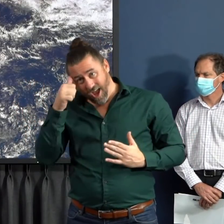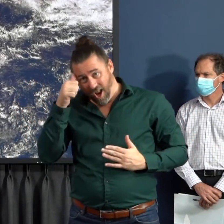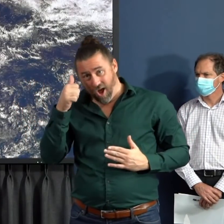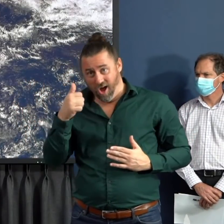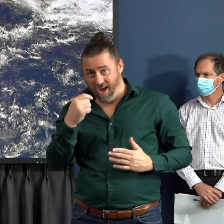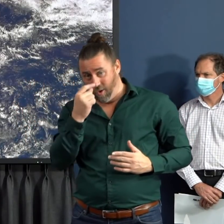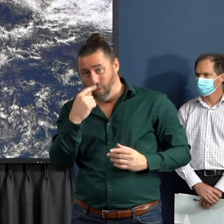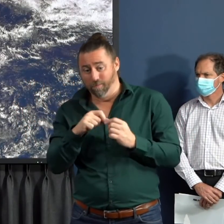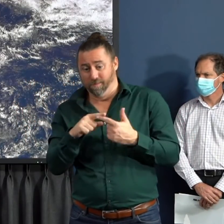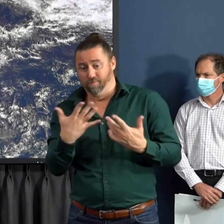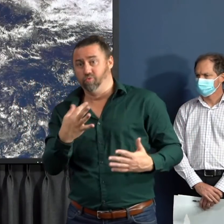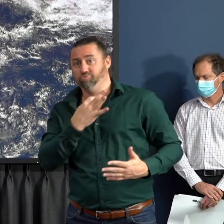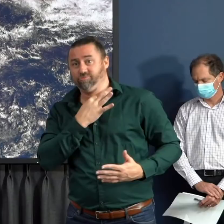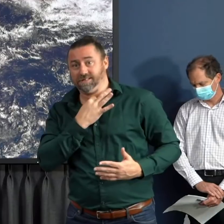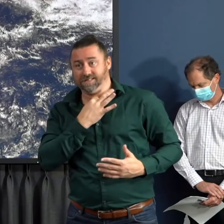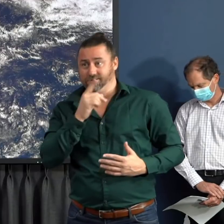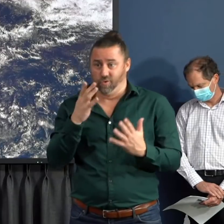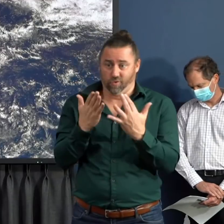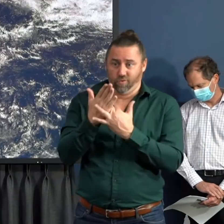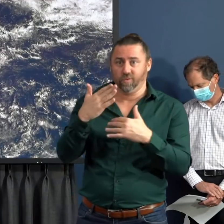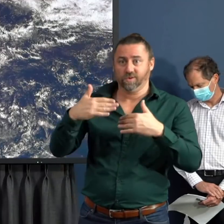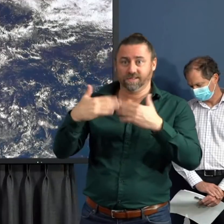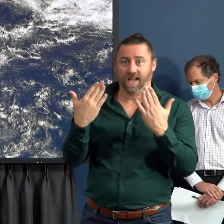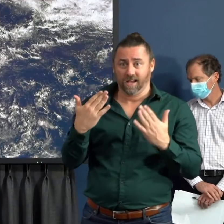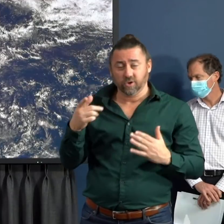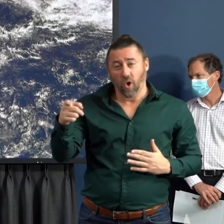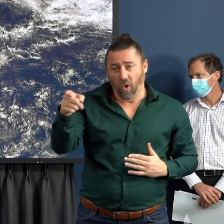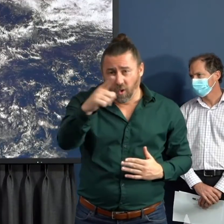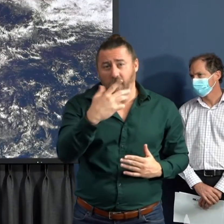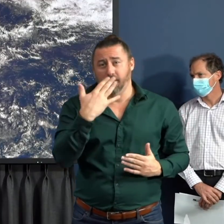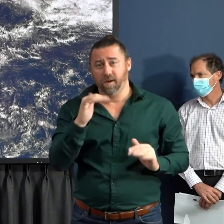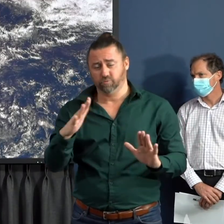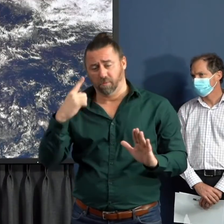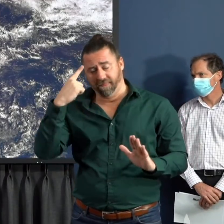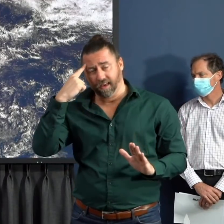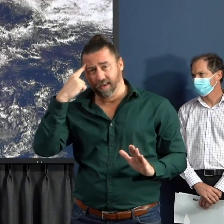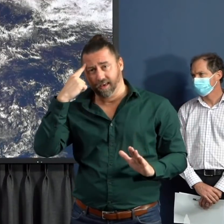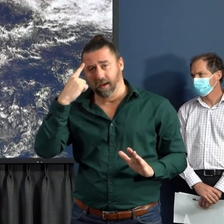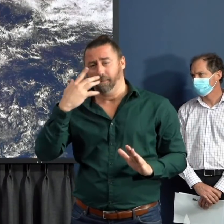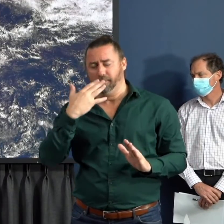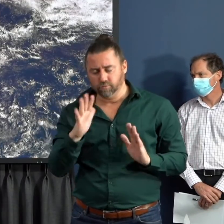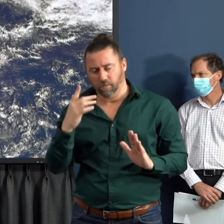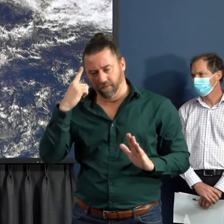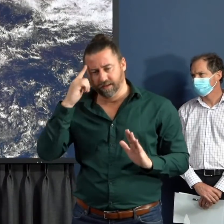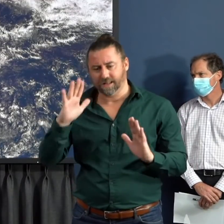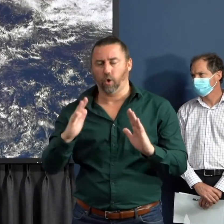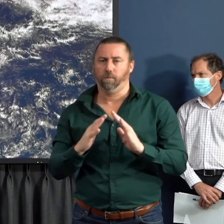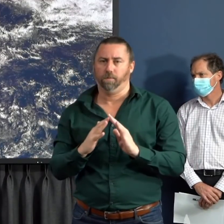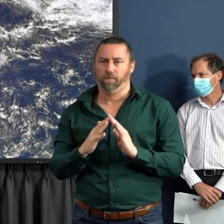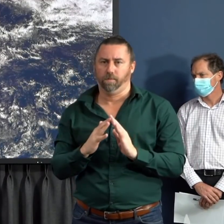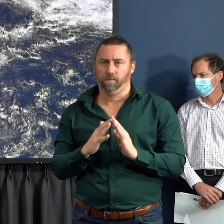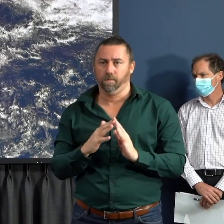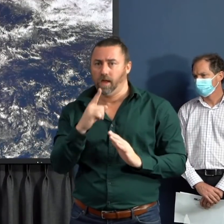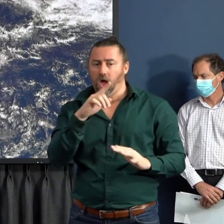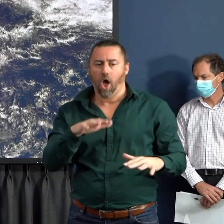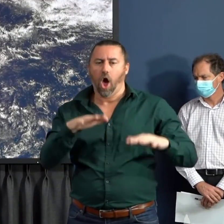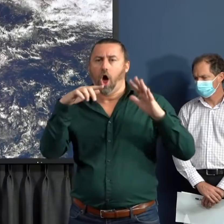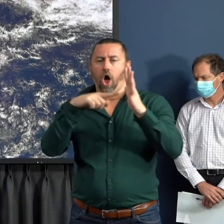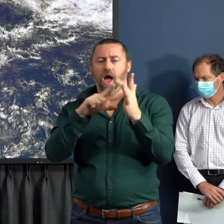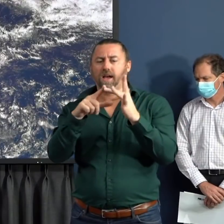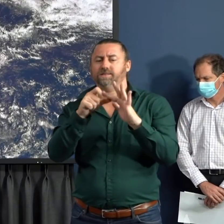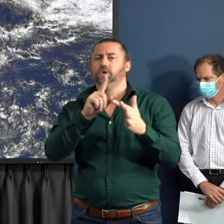of danger, and that is something that people need to bear in mind. We had a high tide peak at 7